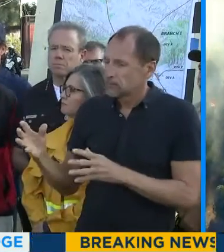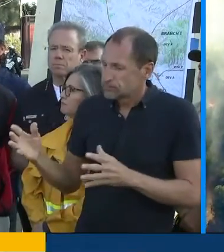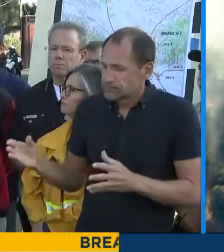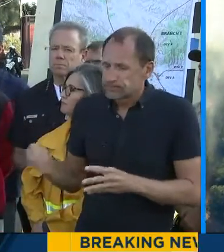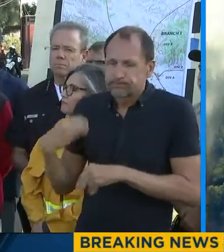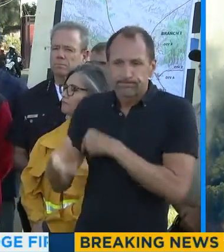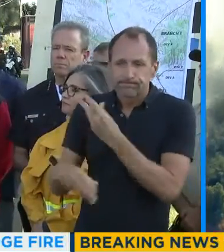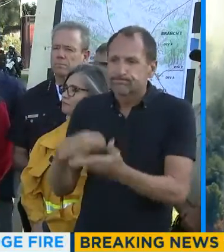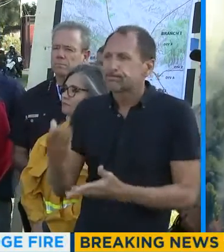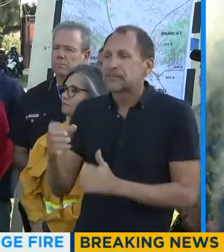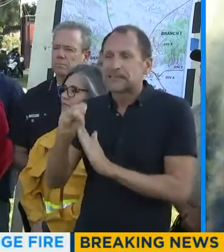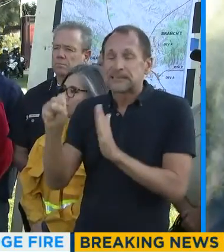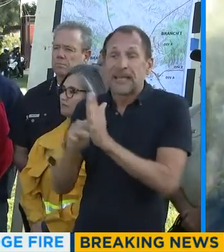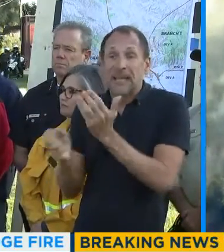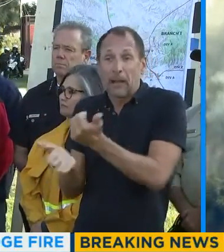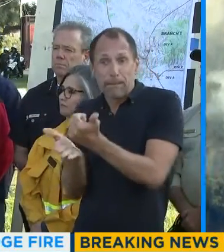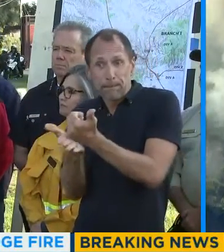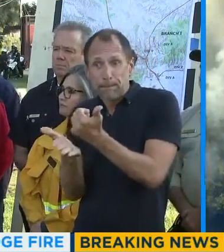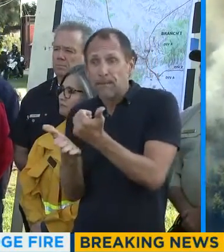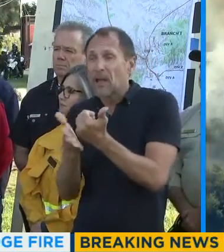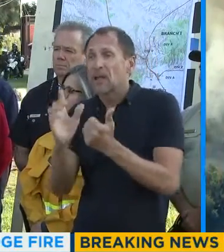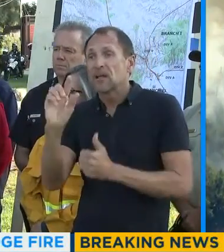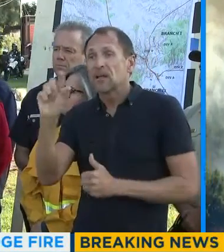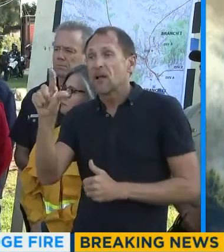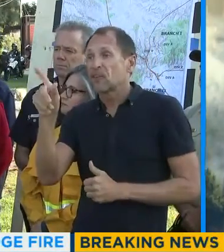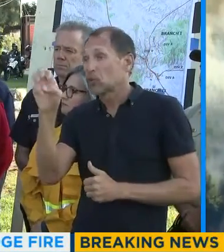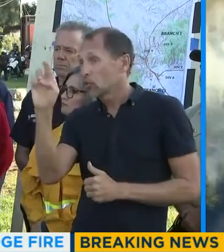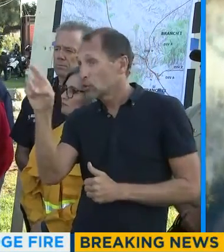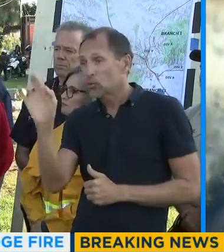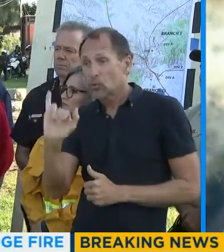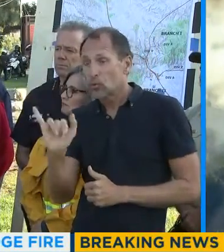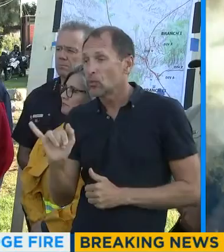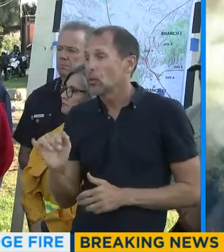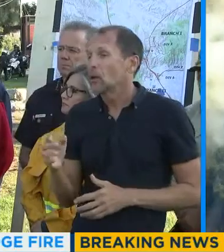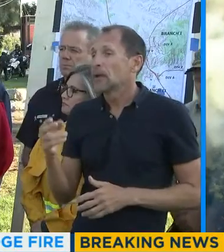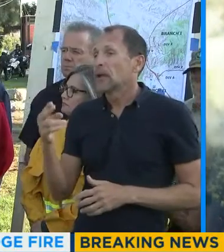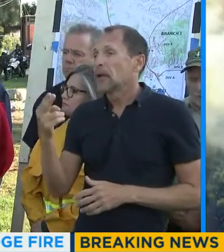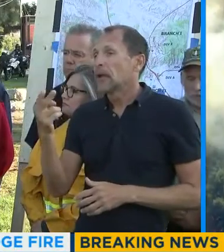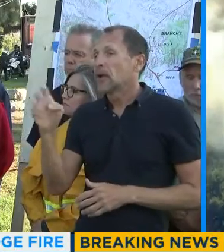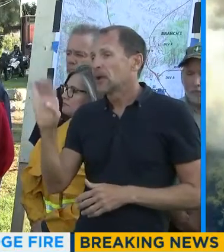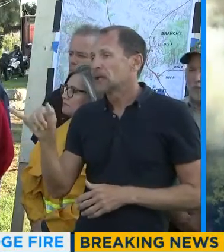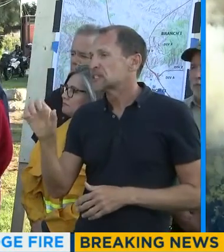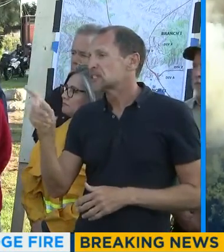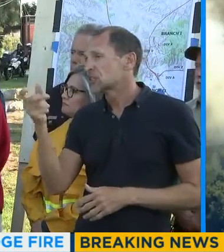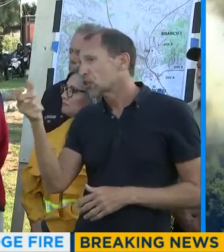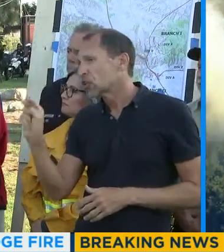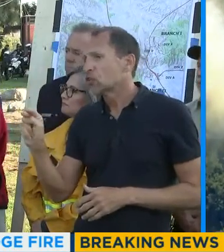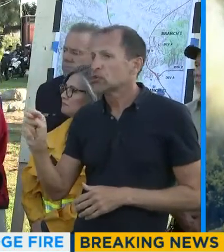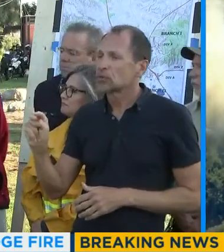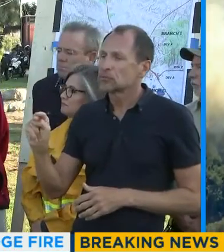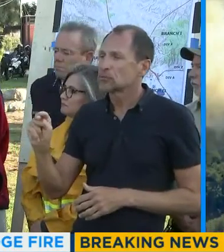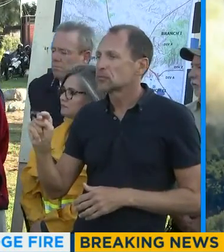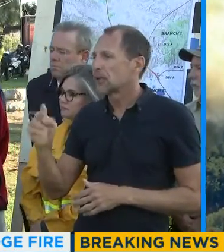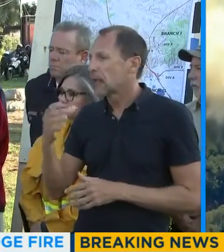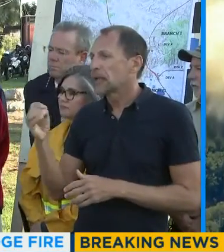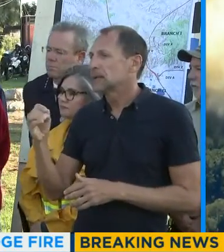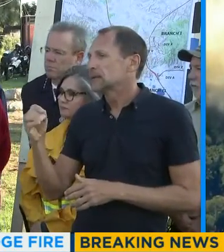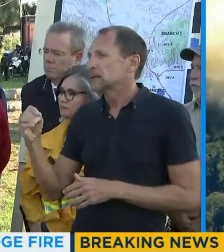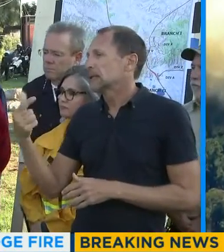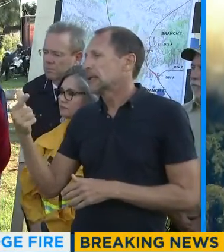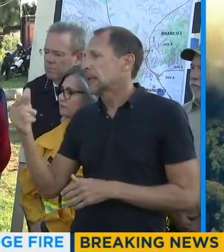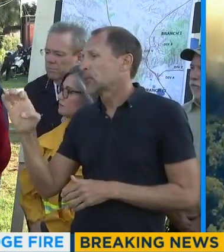been in close touch with the governor, but we're very lucky to have both Senator Henry Stern and Assemblymember Jesse Gabriel to say a couple words and to give some information about the